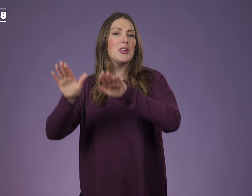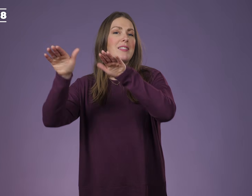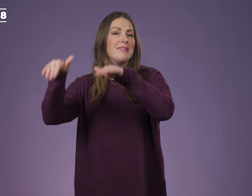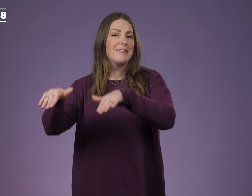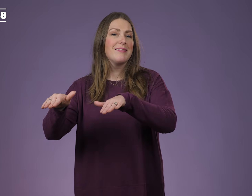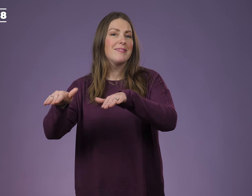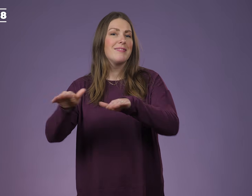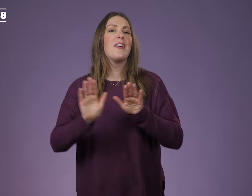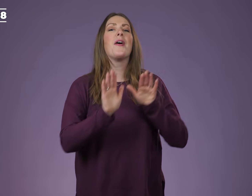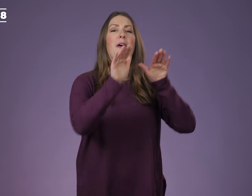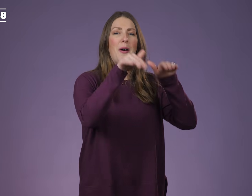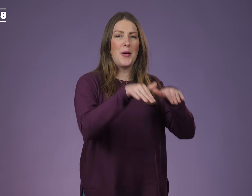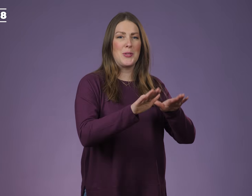Ocean, ocean.